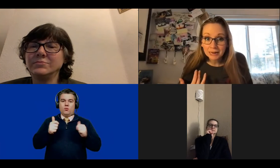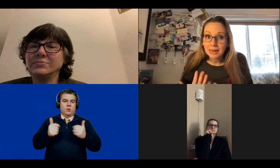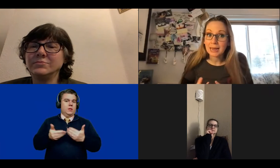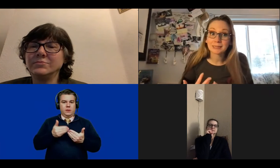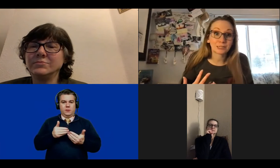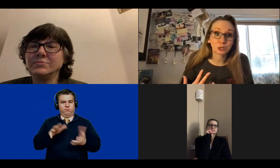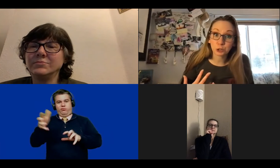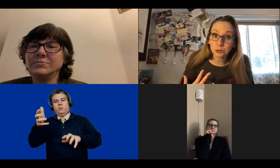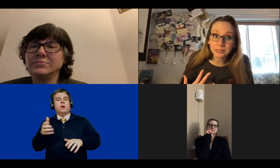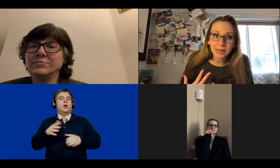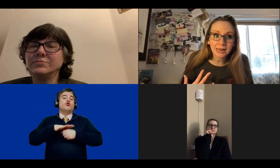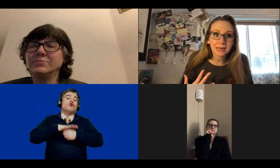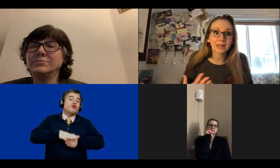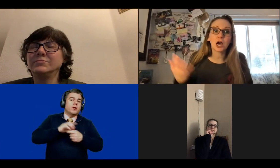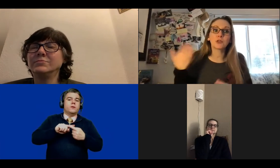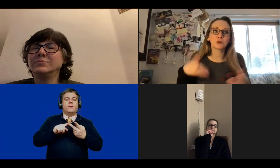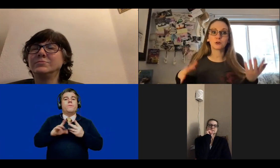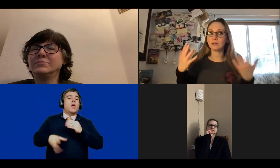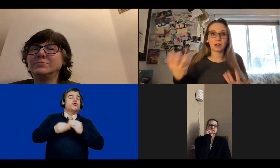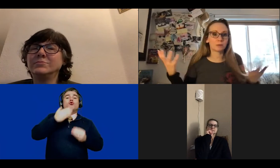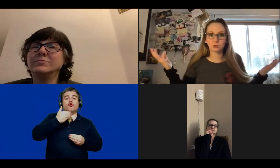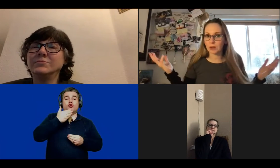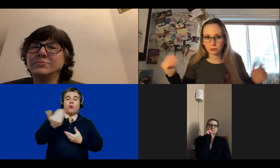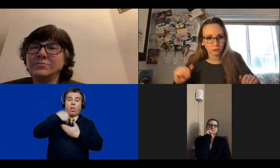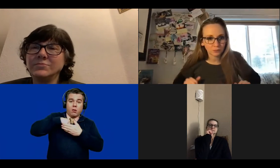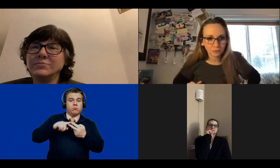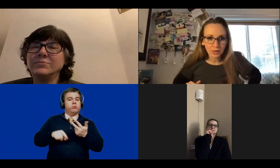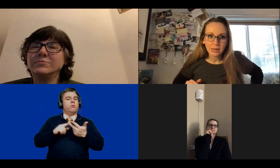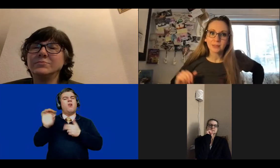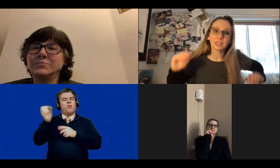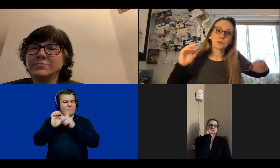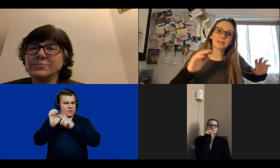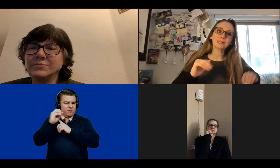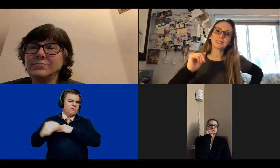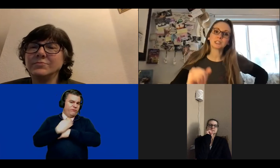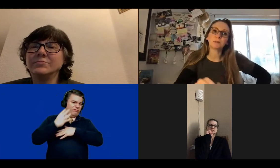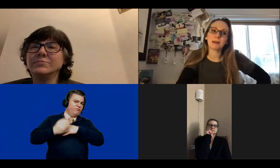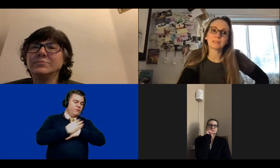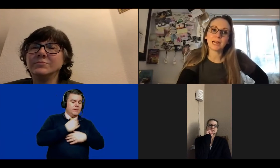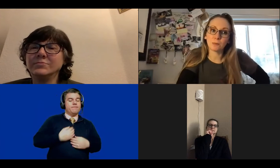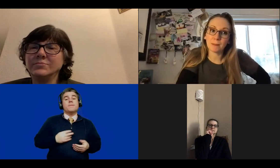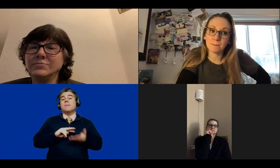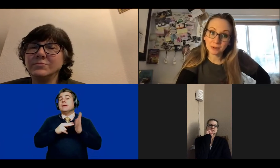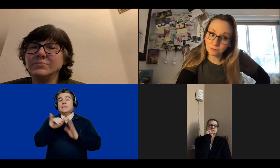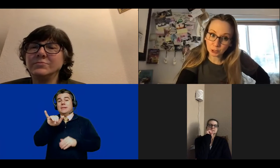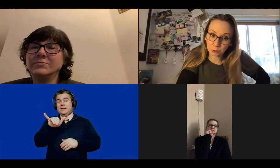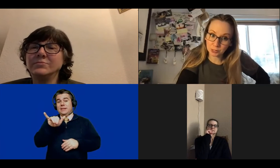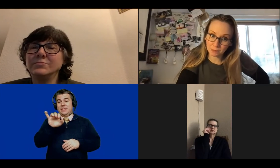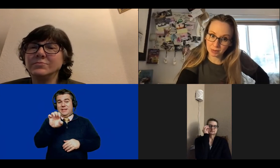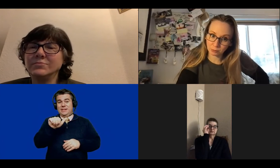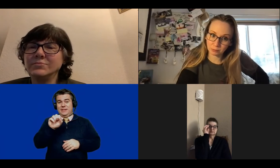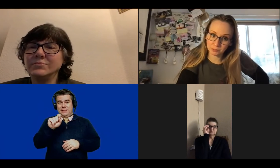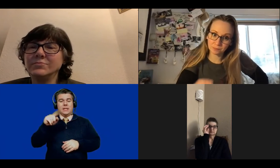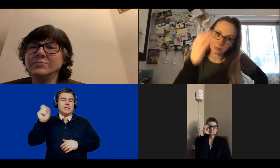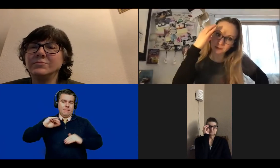stress, excess sugar intake, and other environmental factors. That's why yeast needs to be balanced out by beneficial